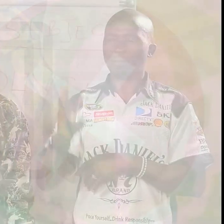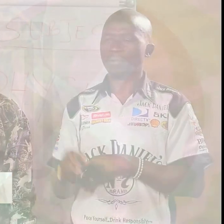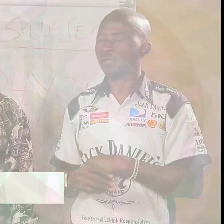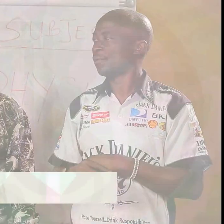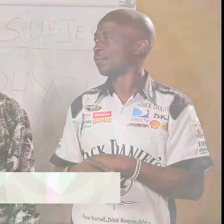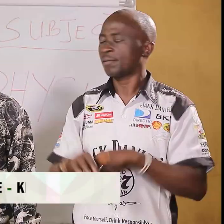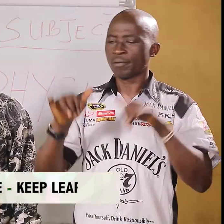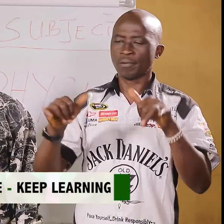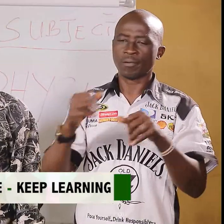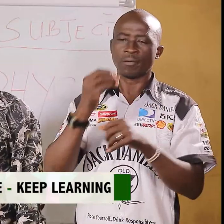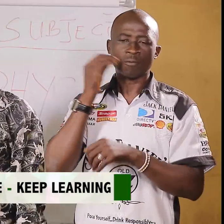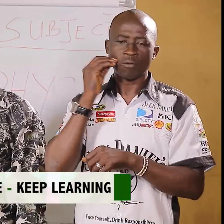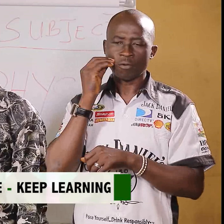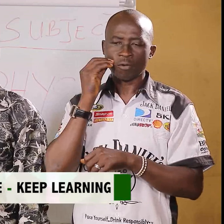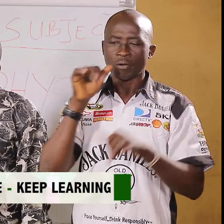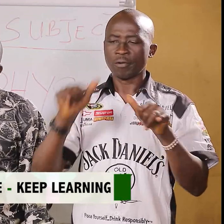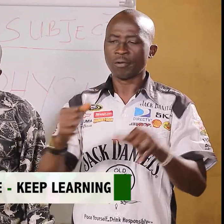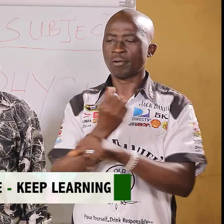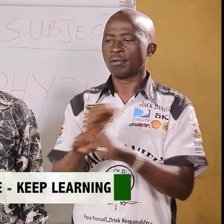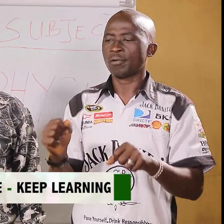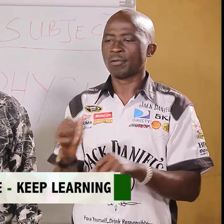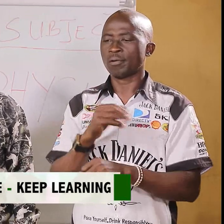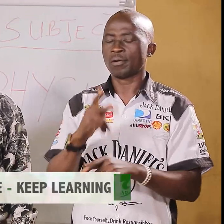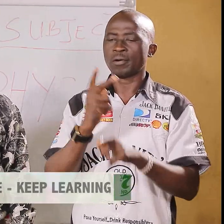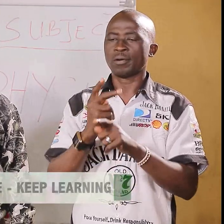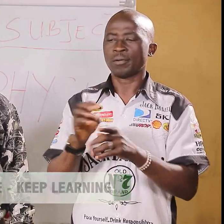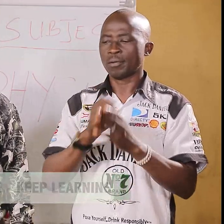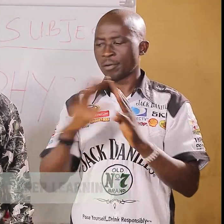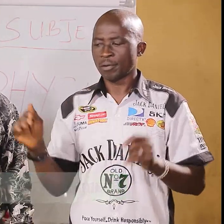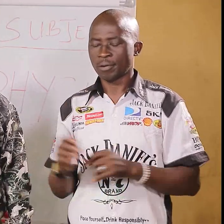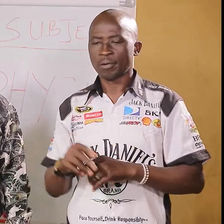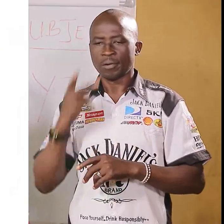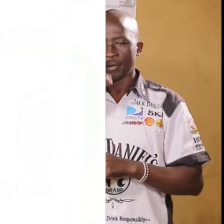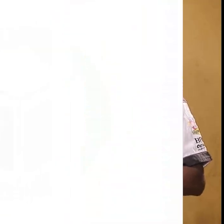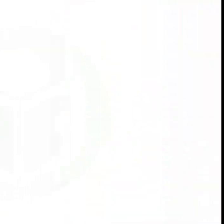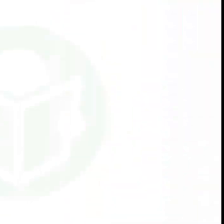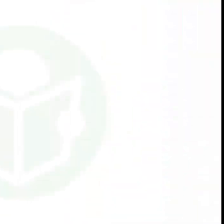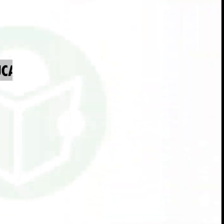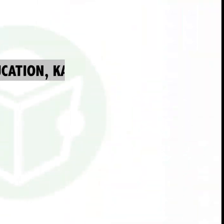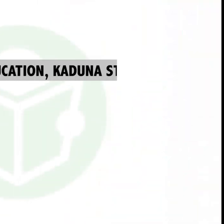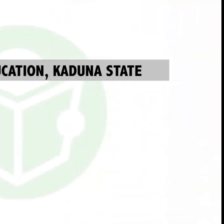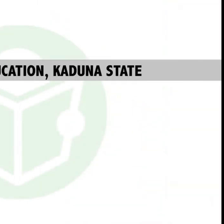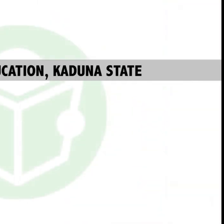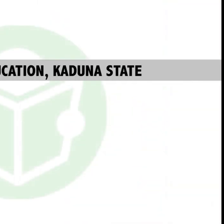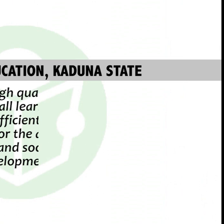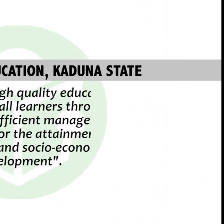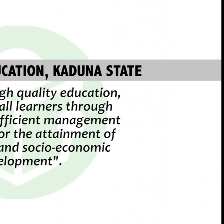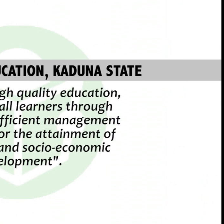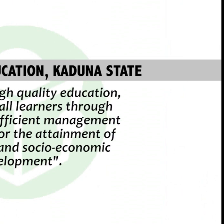080-6550-4346. Stay home, stay safe, and keep learning. See you in our next lesson.